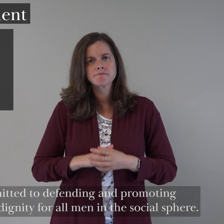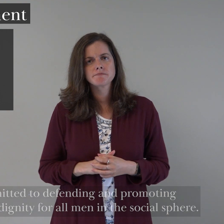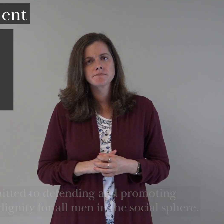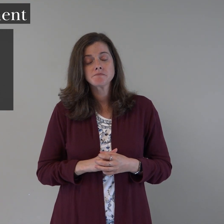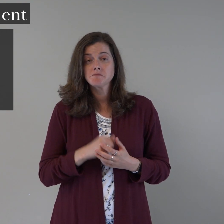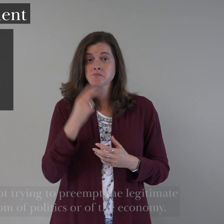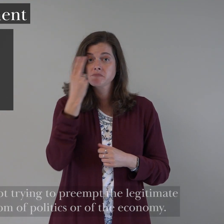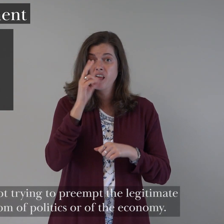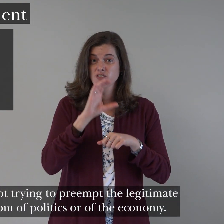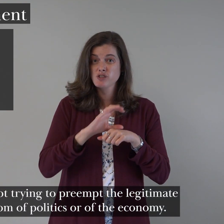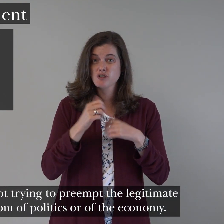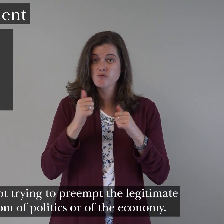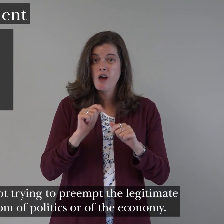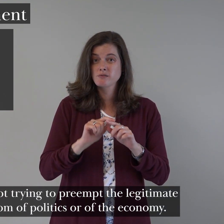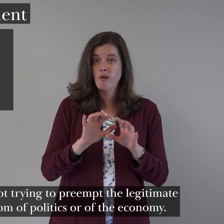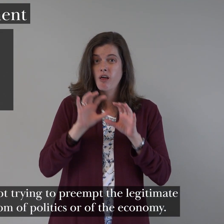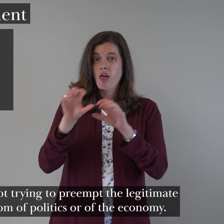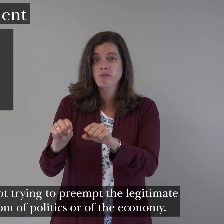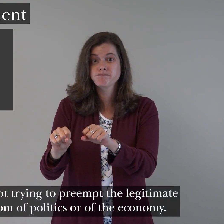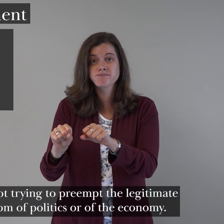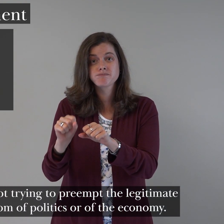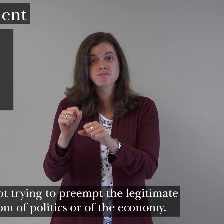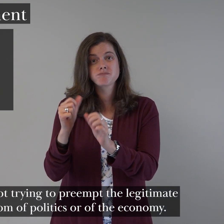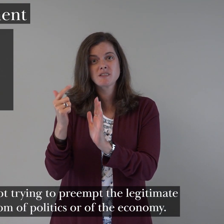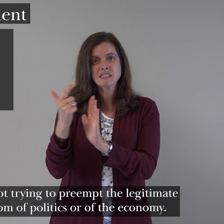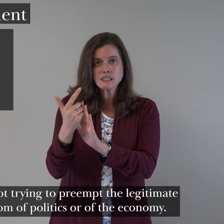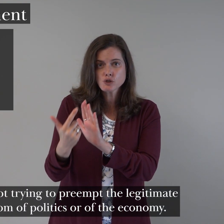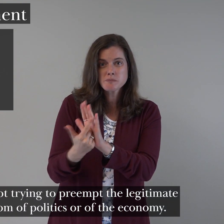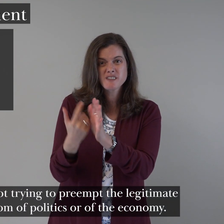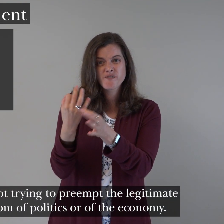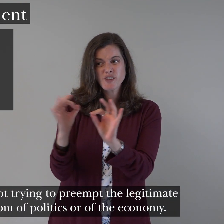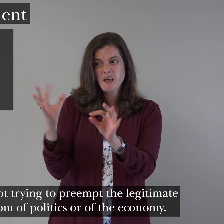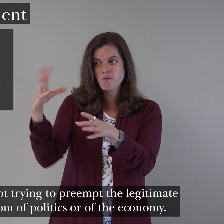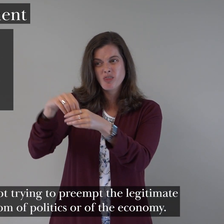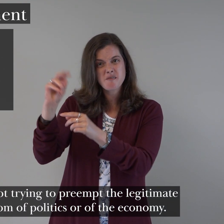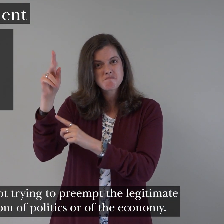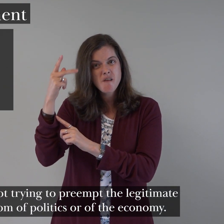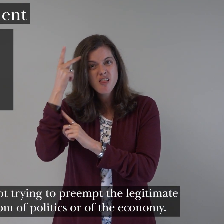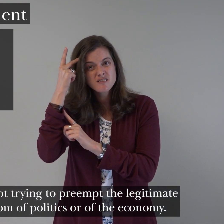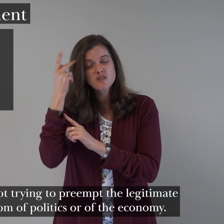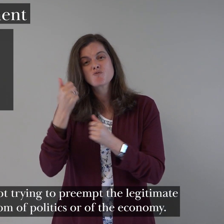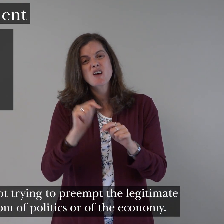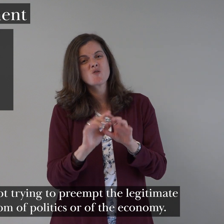She is not trying to preempt the legitimate freedom of politics or of the economy